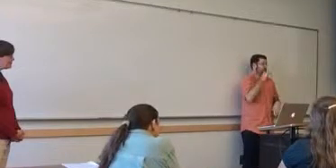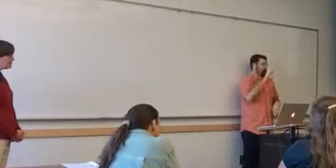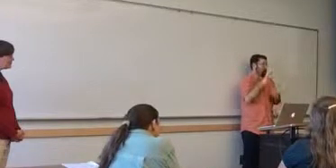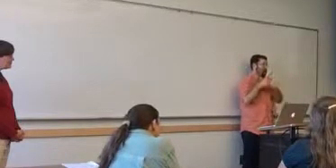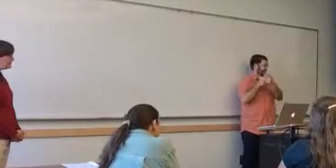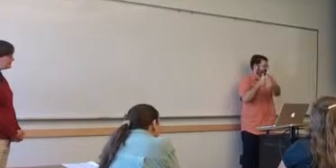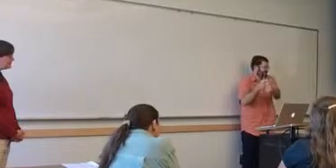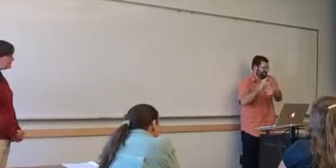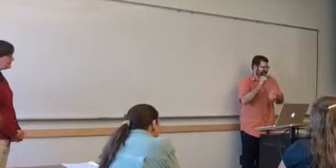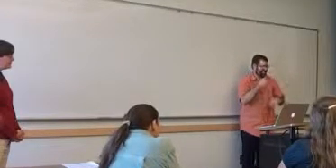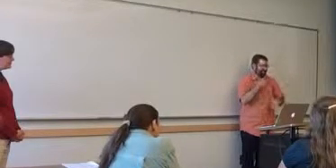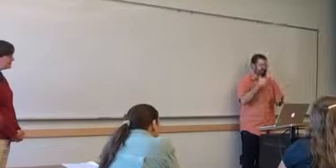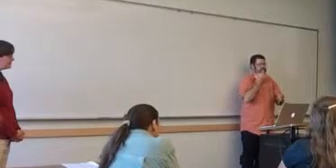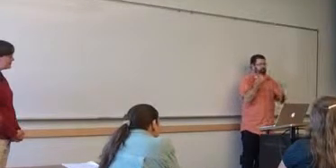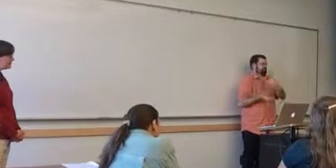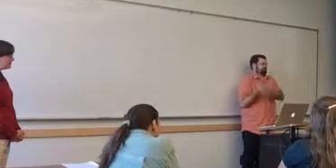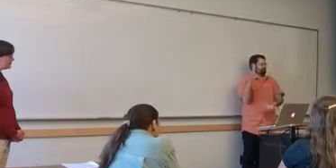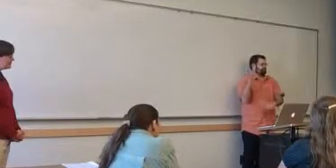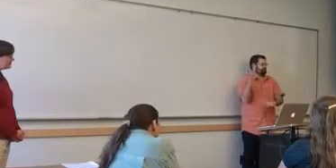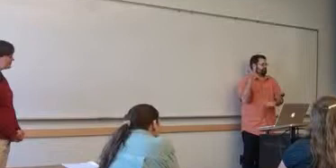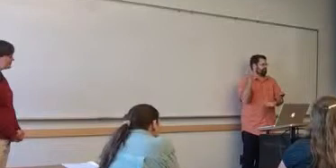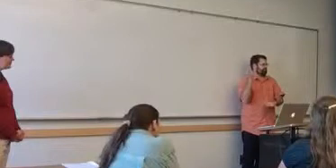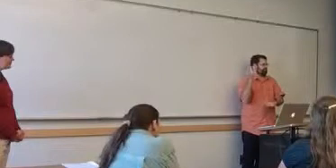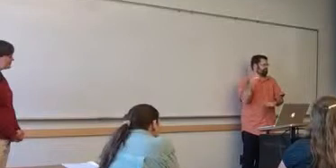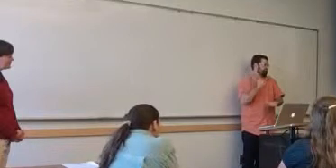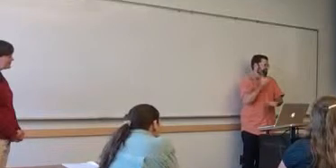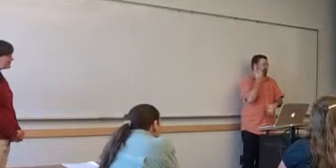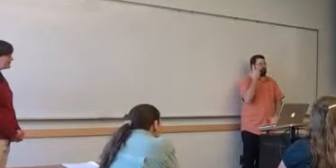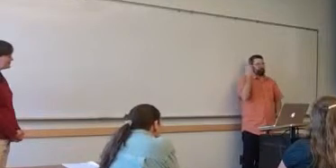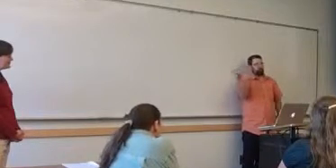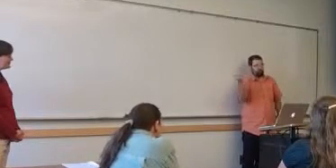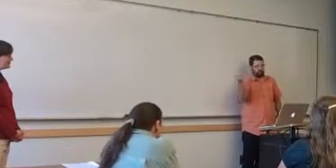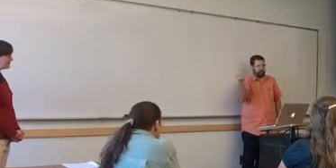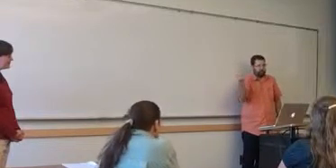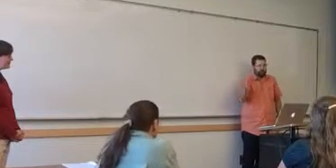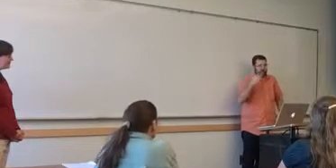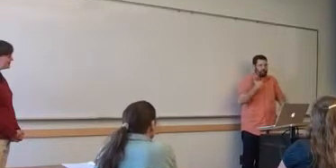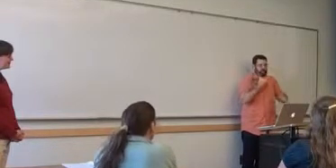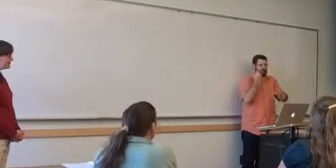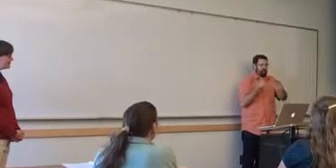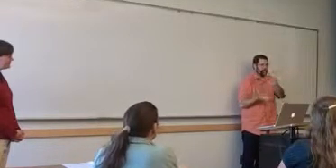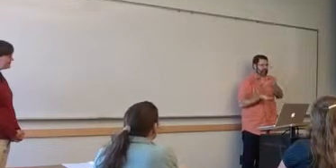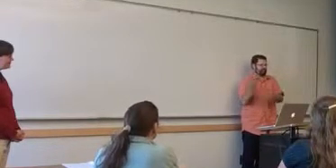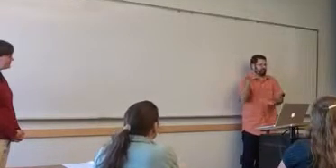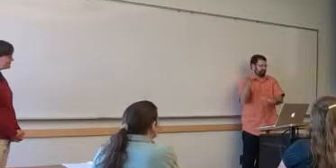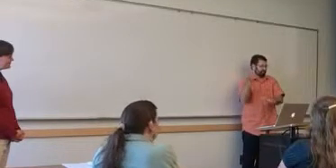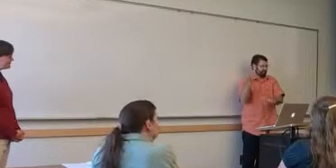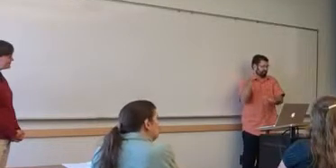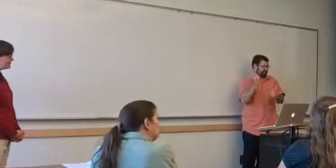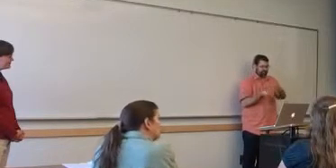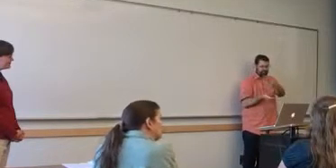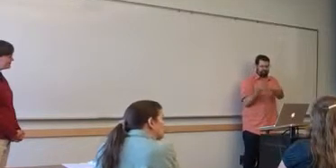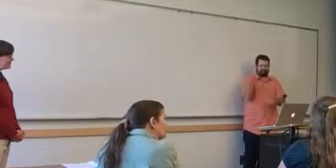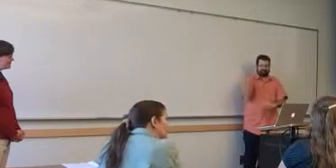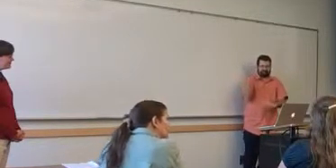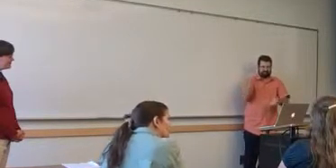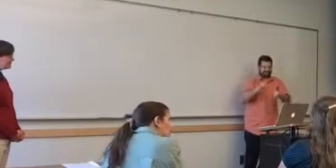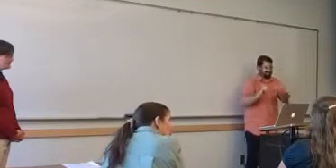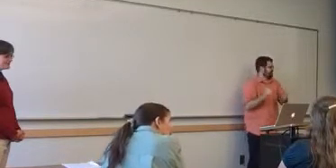I better run, it doesn't mean I have to actually run, it just means I need to leave. So better something like, I need to go, or I need to take off, and sign like